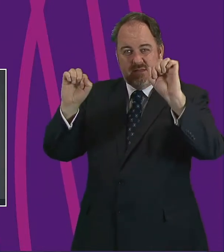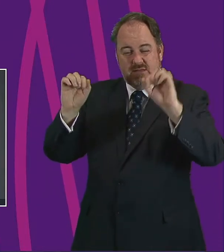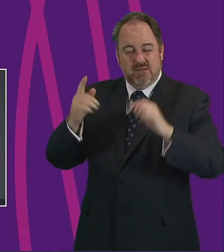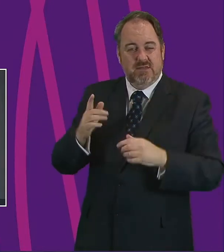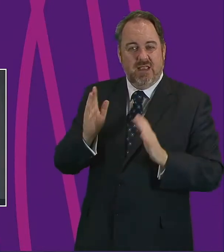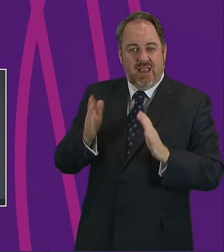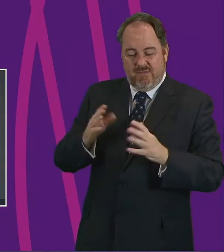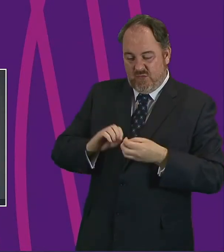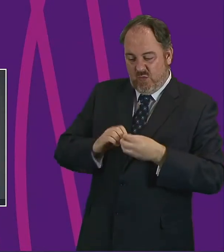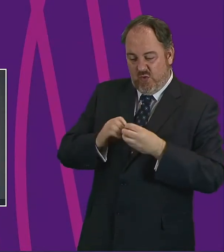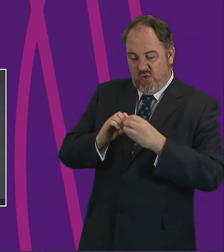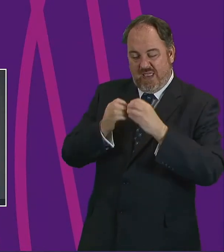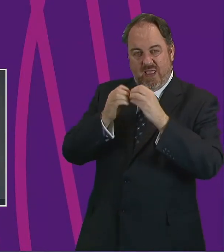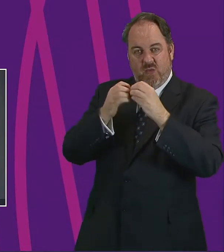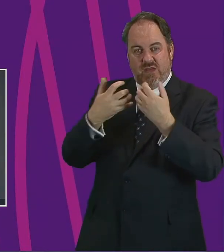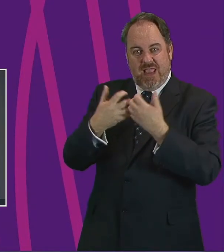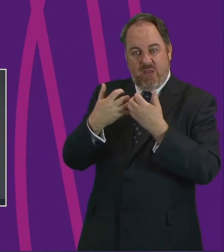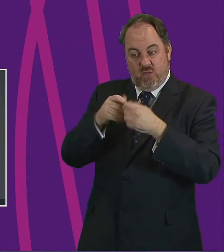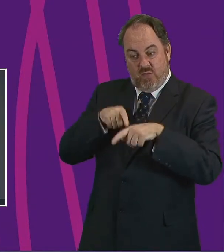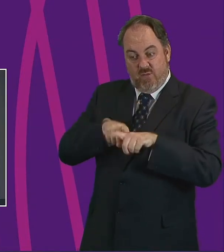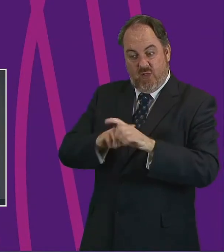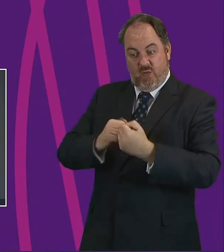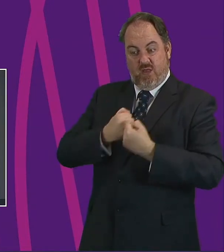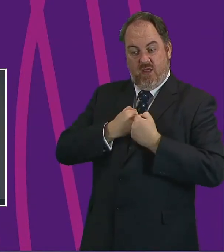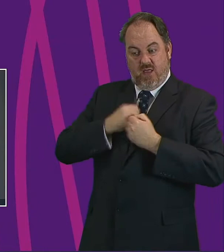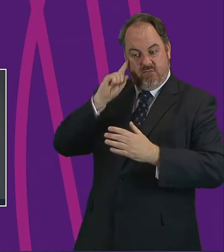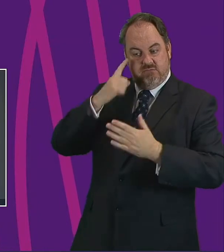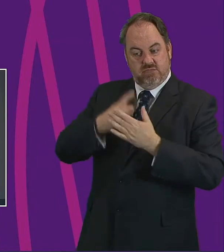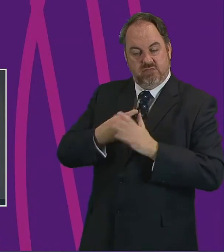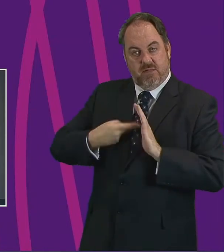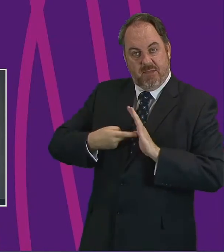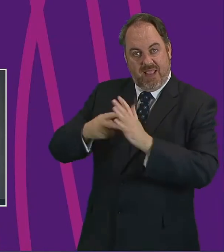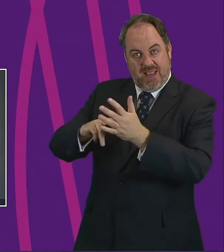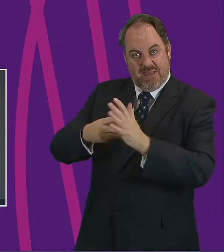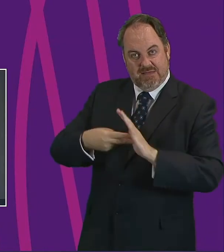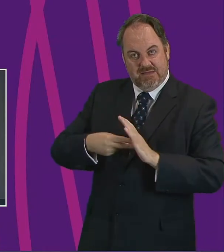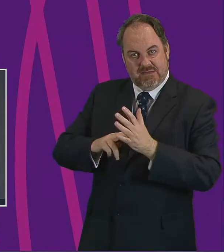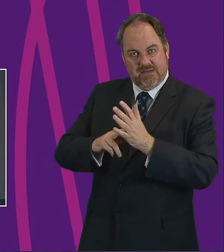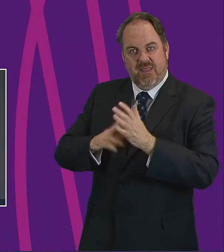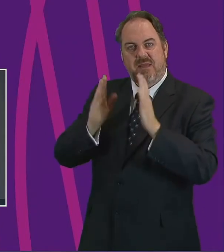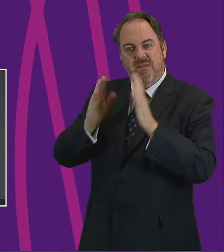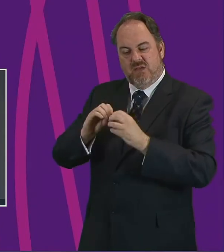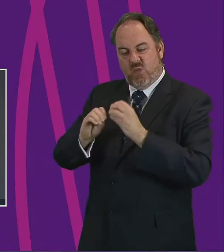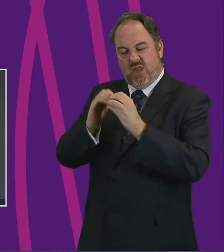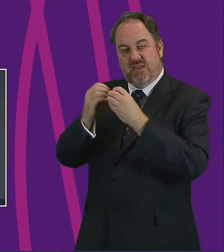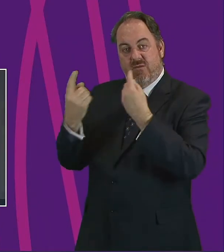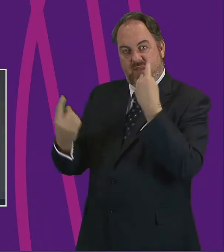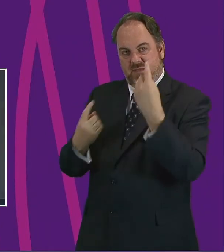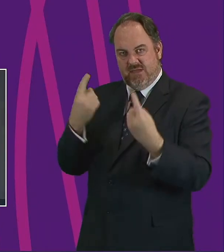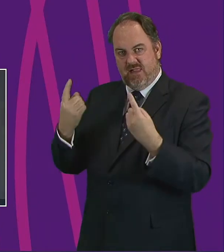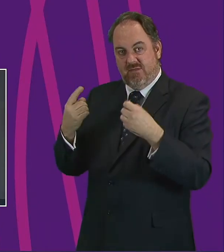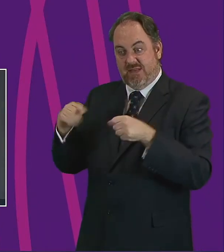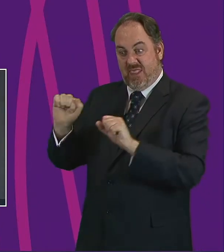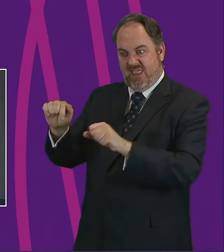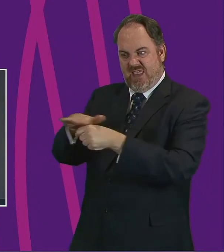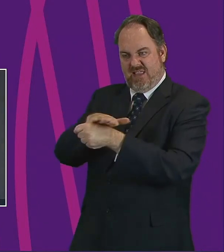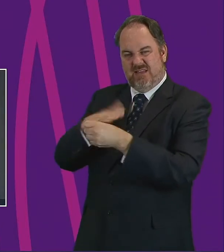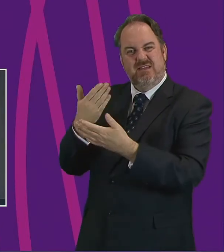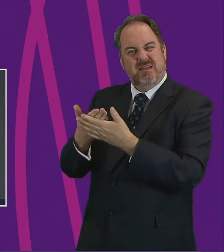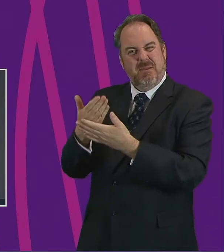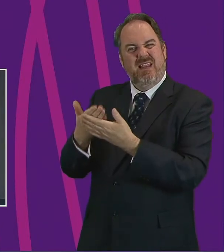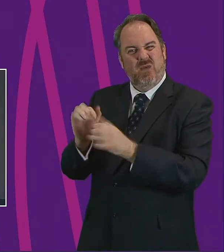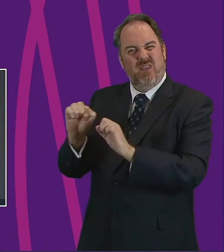most effectively put in place at local level. And some circumstances will vary very significantly. Beatrice